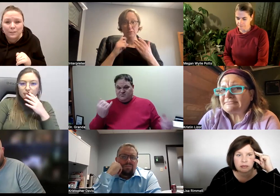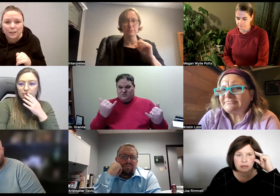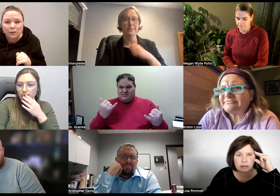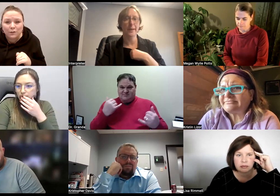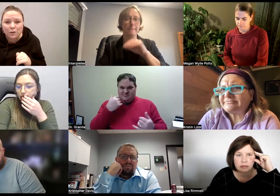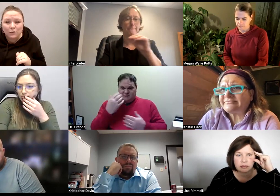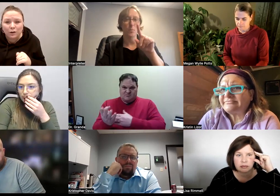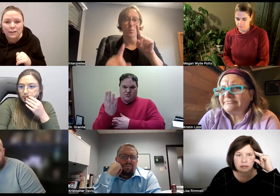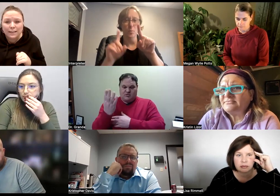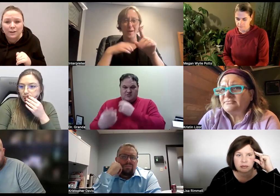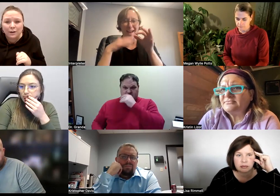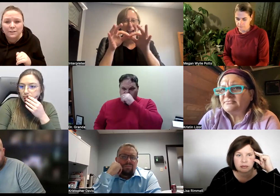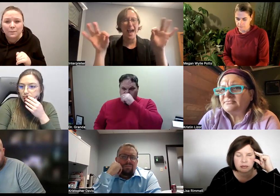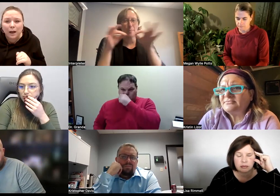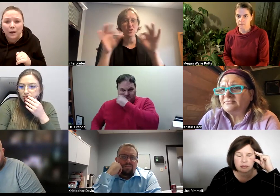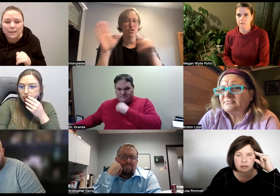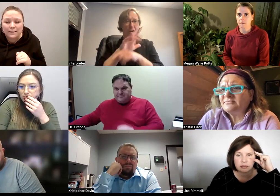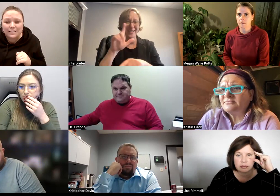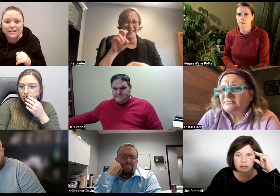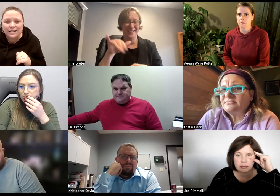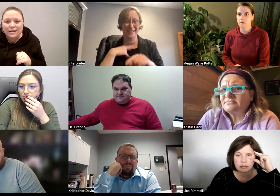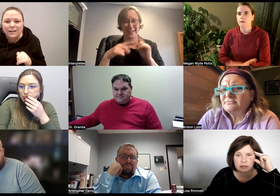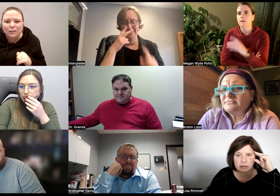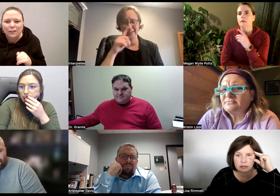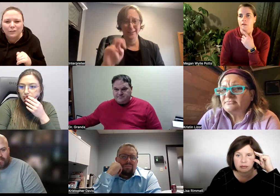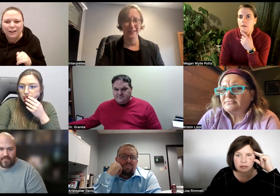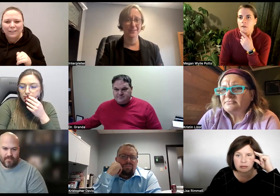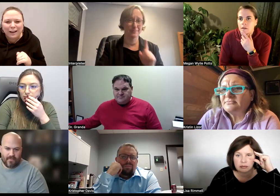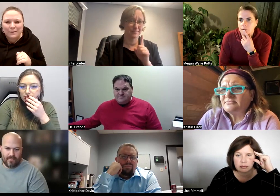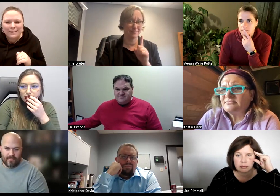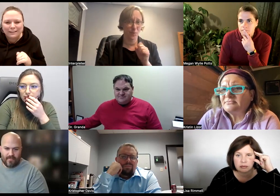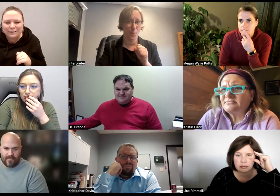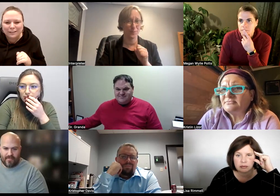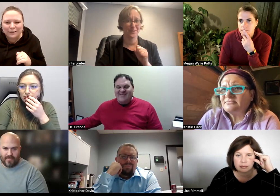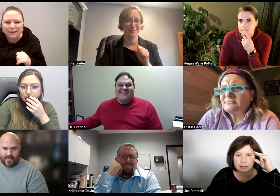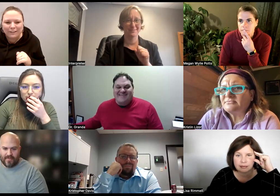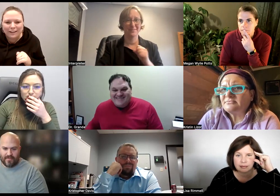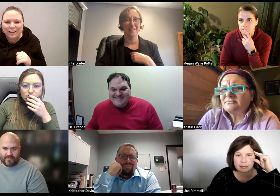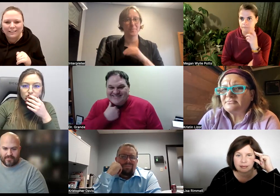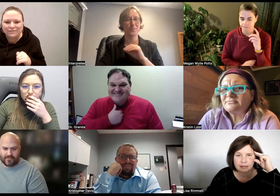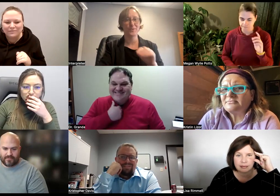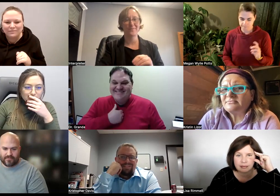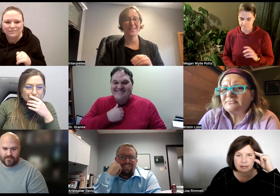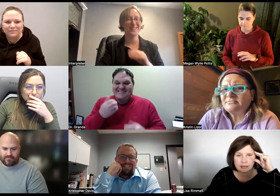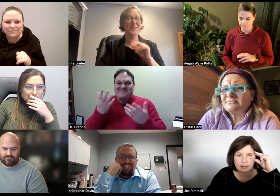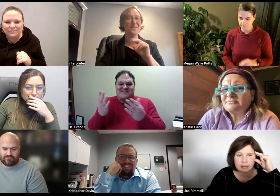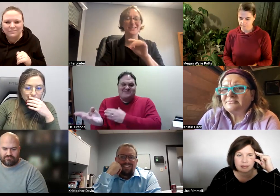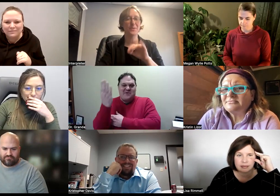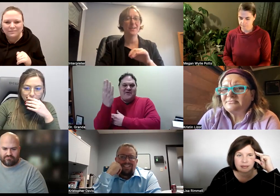reviewed those and looked those over? I see there are some comments. Hold on, I have the comments on. Hold on, let me get rid of that.